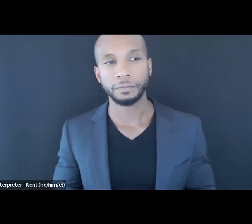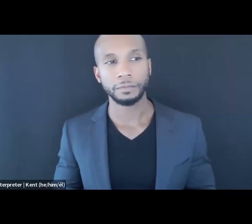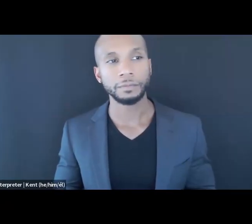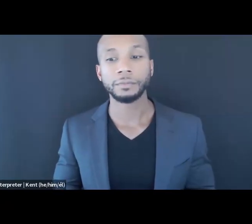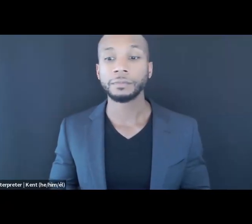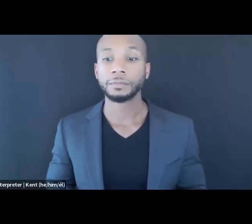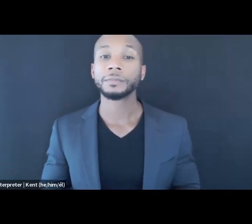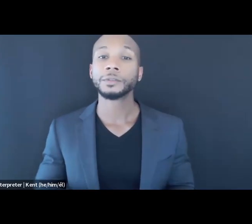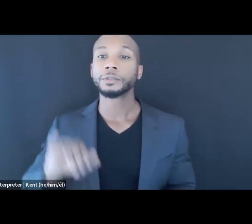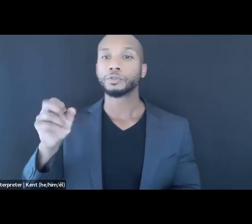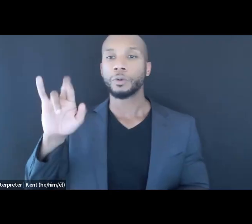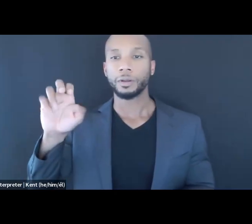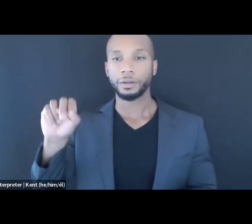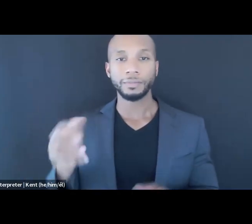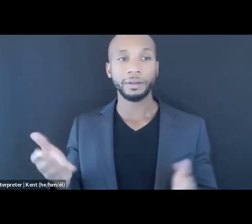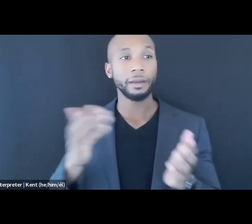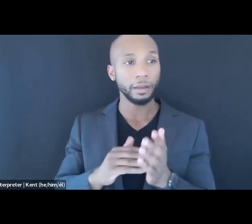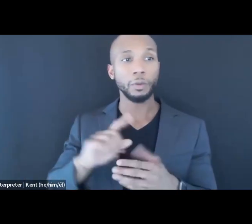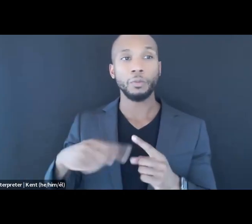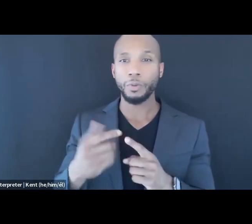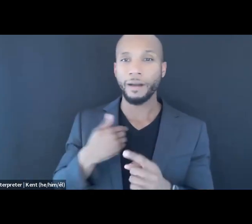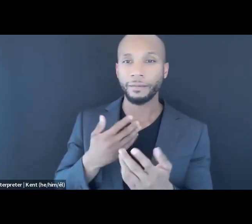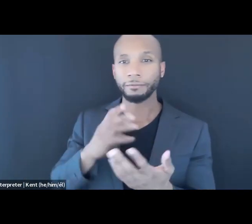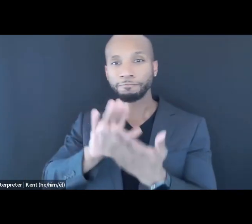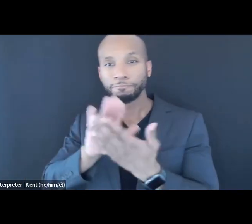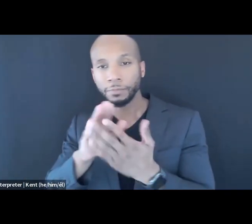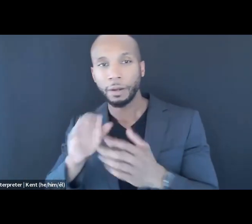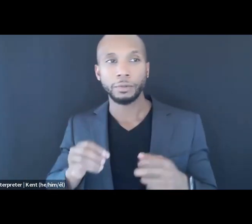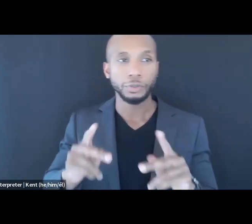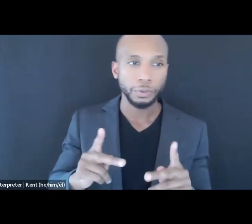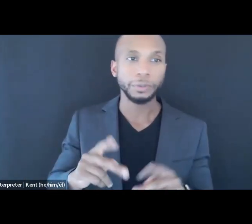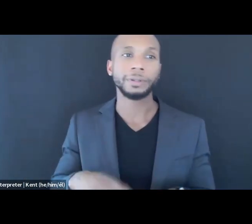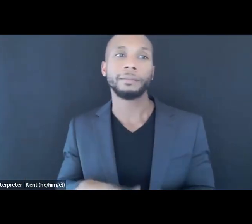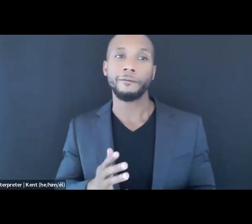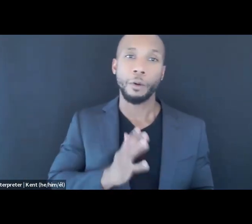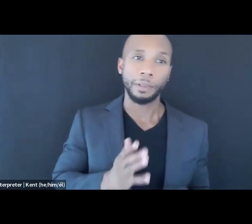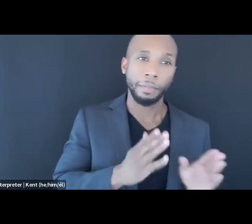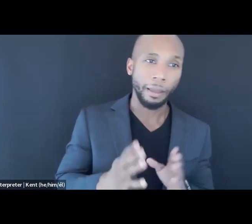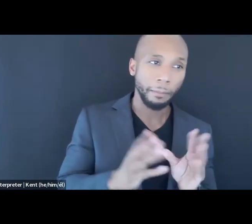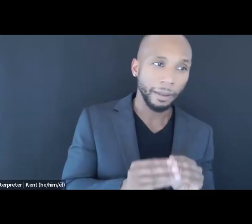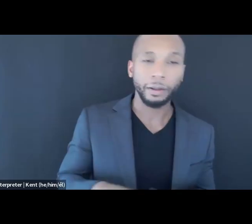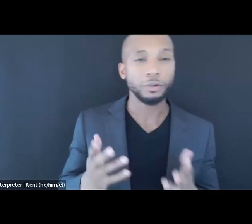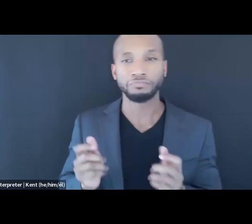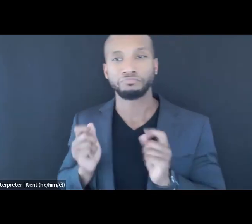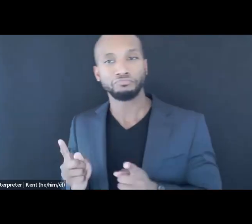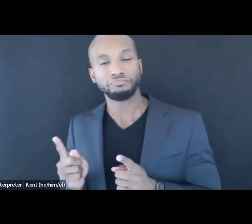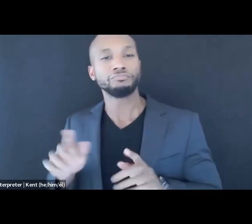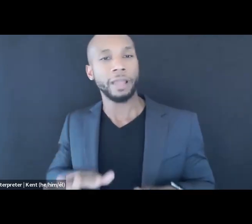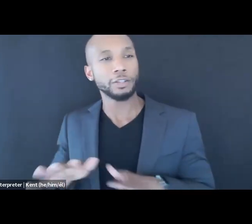This is Jordyn again. Whenever you have a face-to-face opportunity, whether it's a formally planned meeting or a more